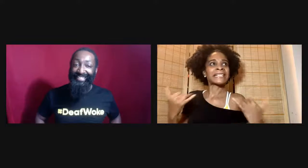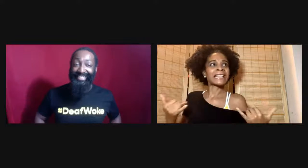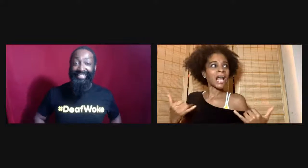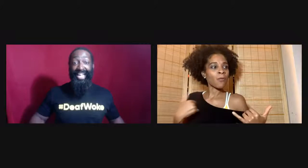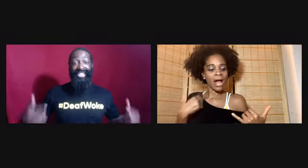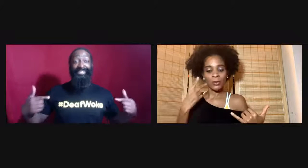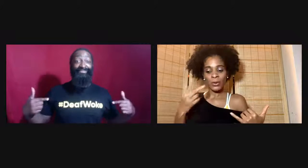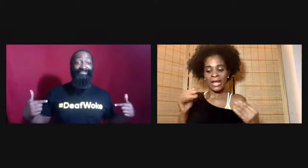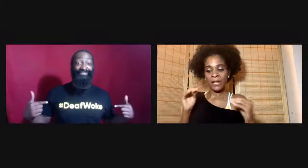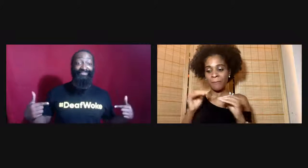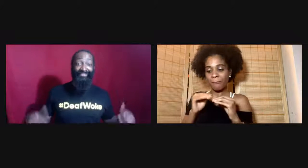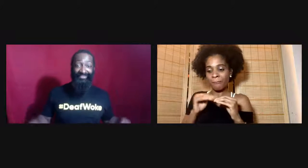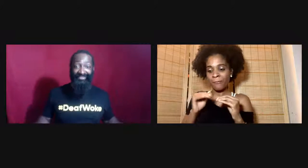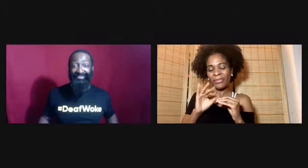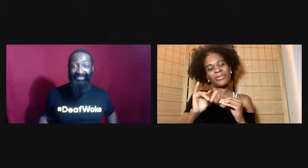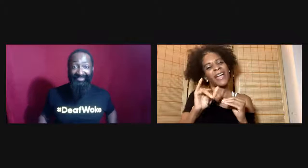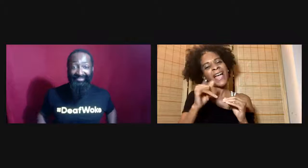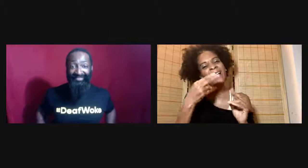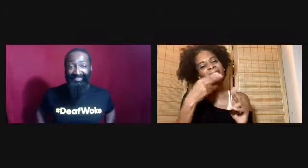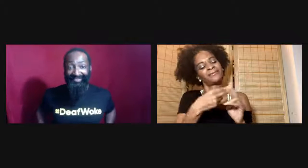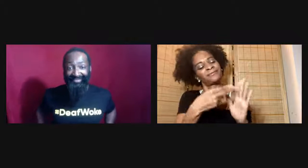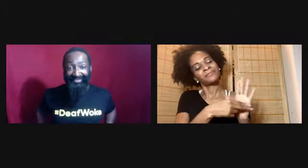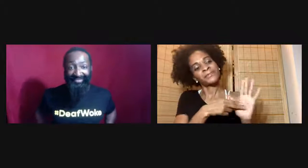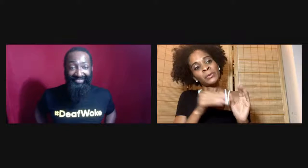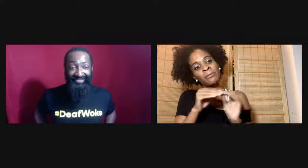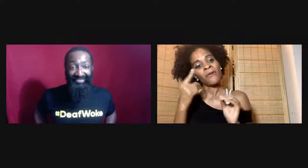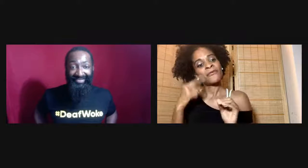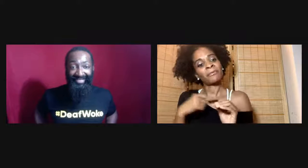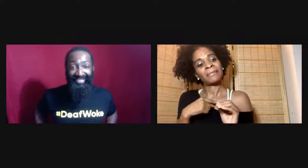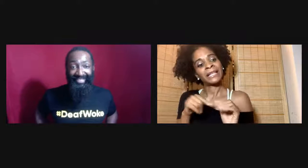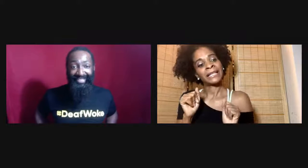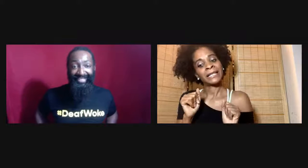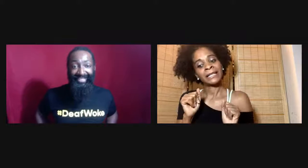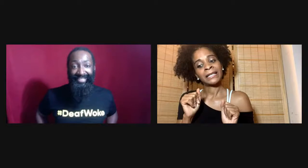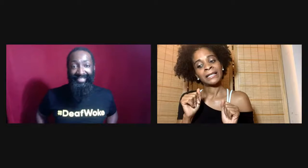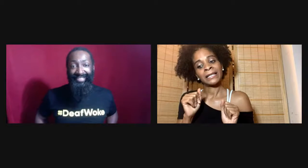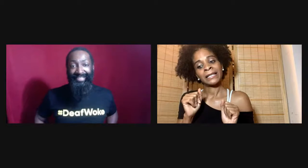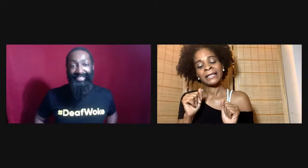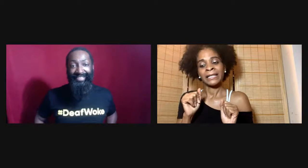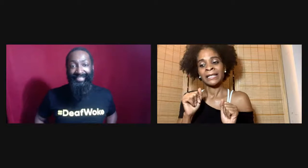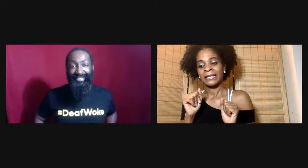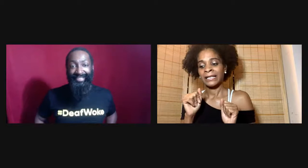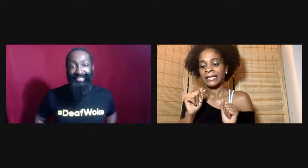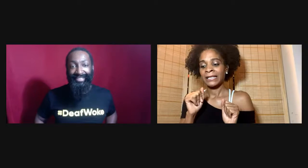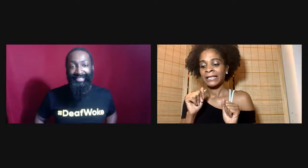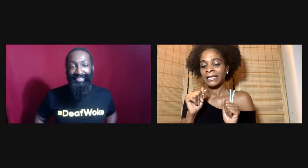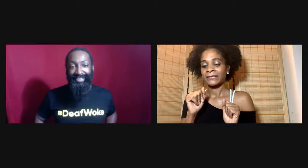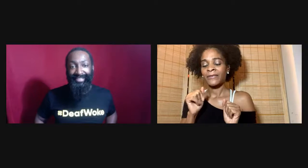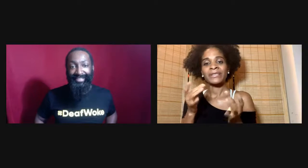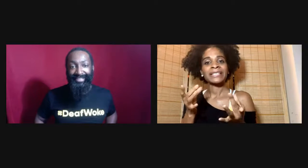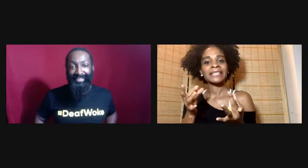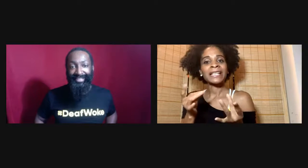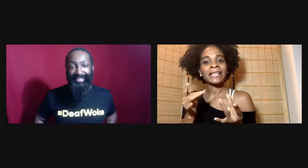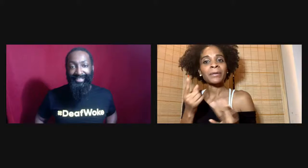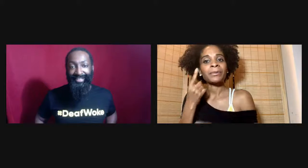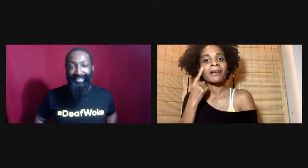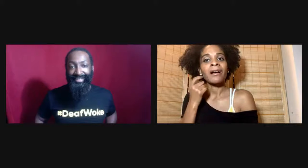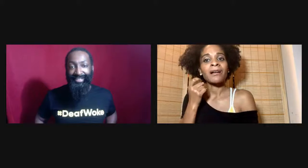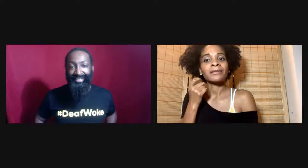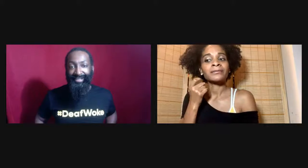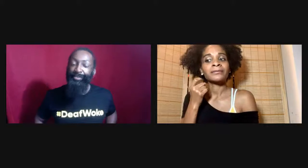Well, right now, I think for me,